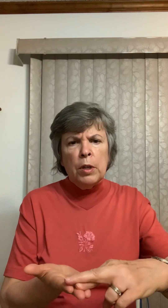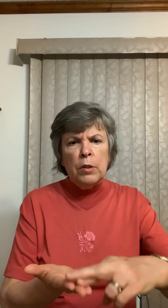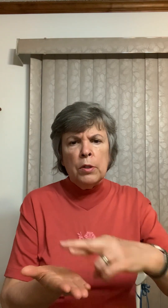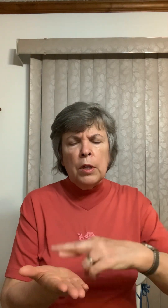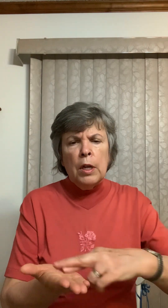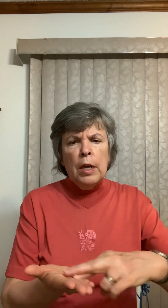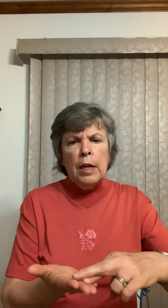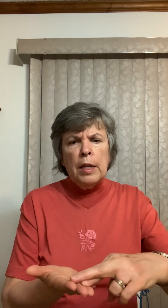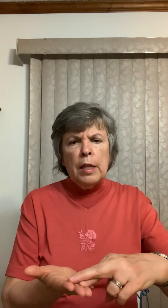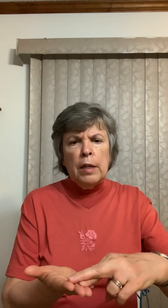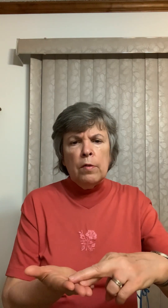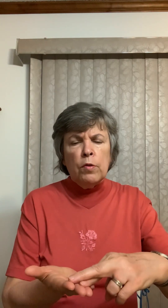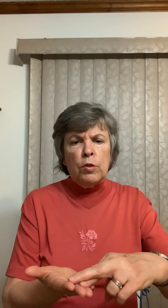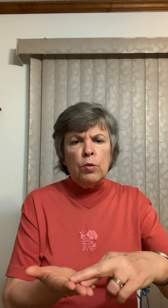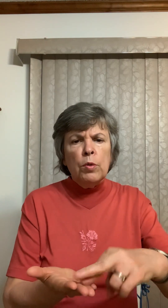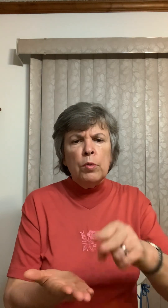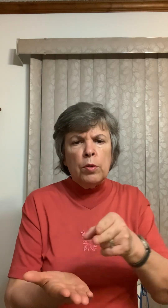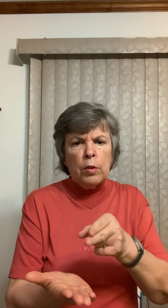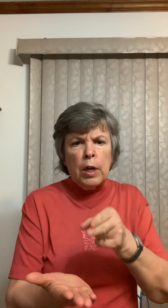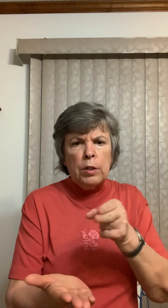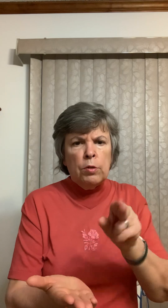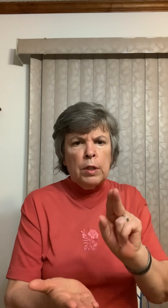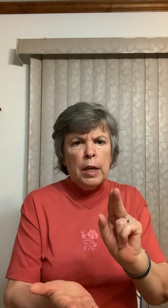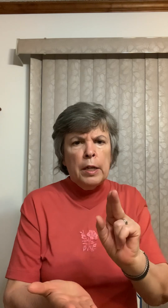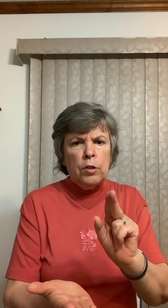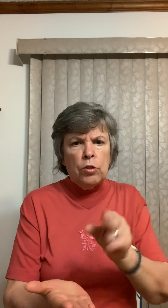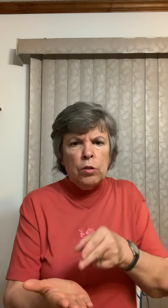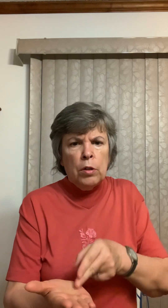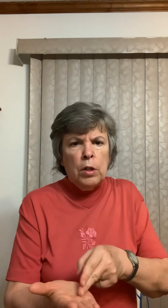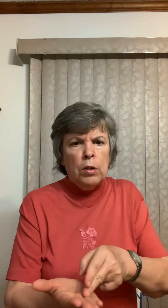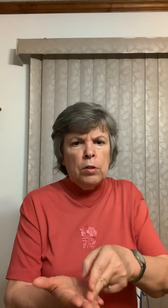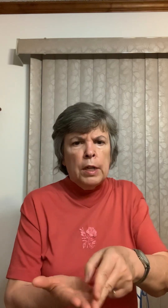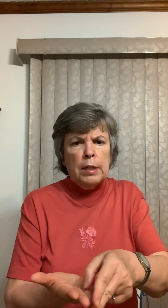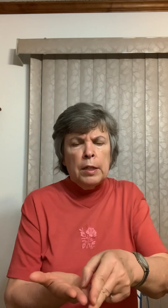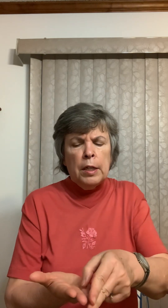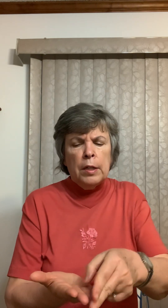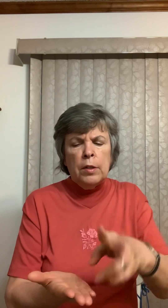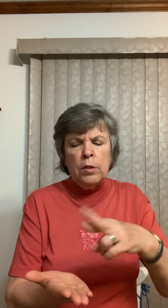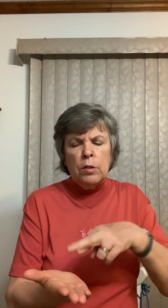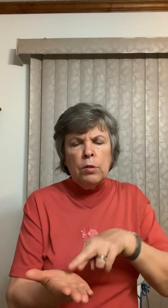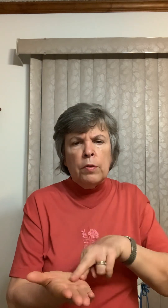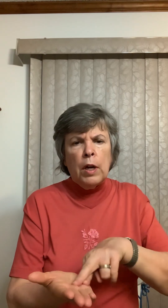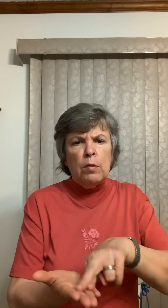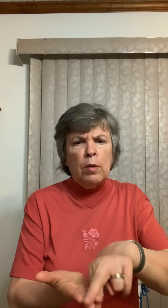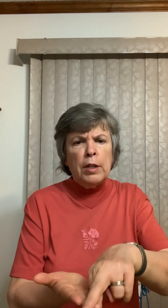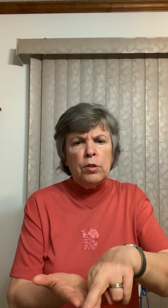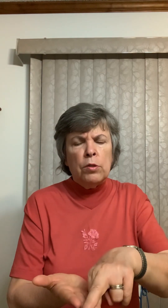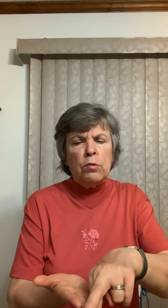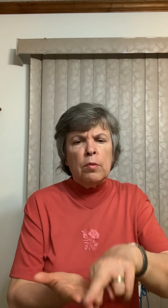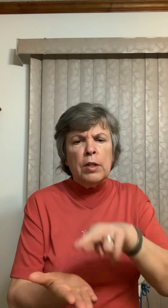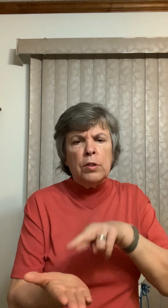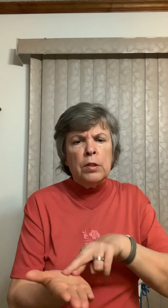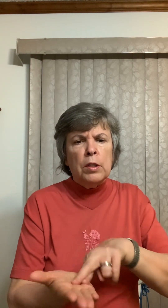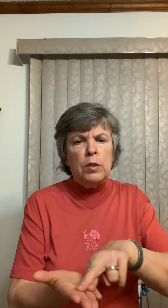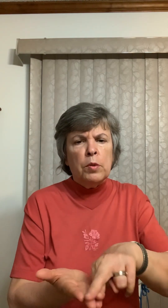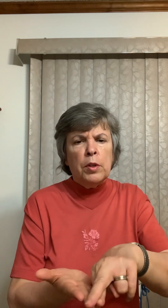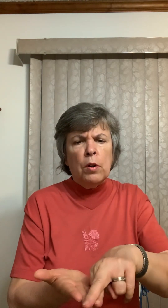ways. And then for truth, I do an H down the hand. So you've got righteous or righteousness with the